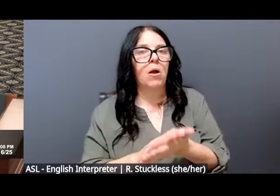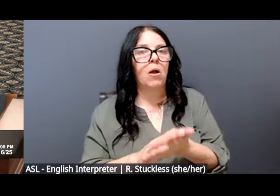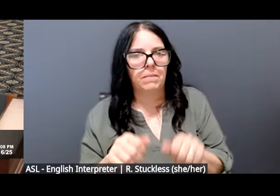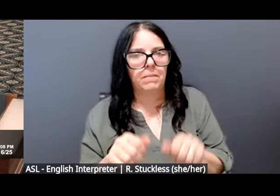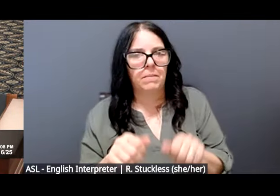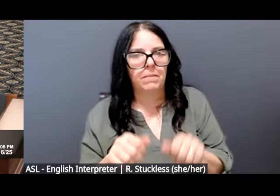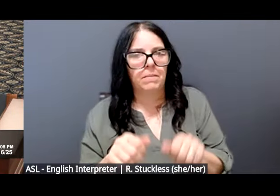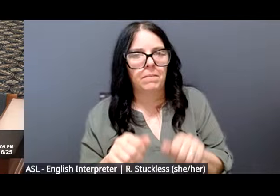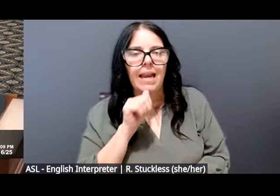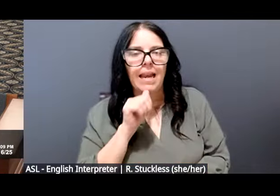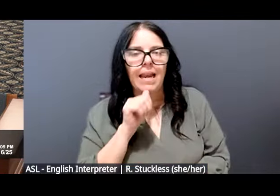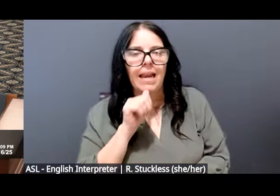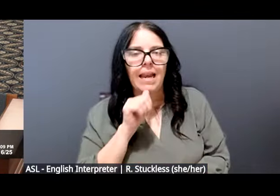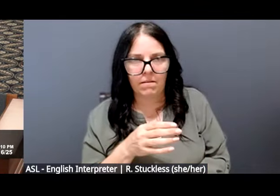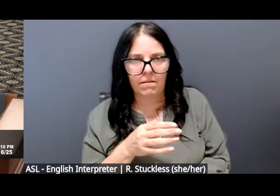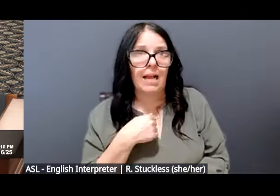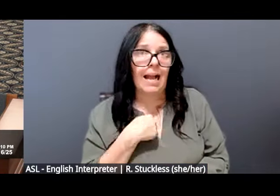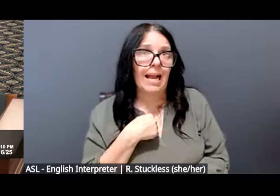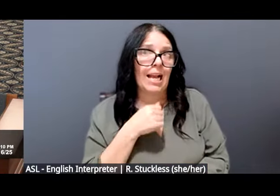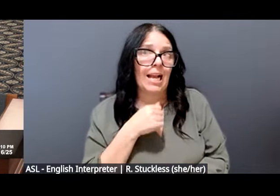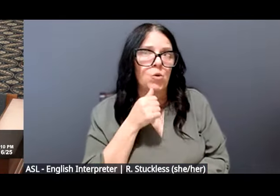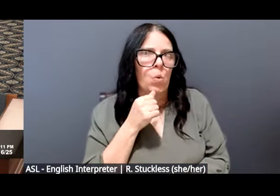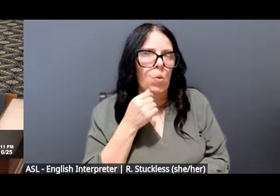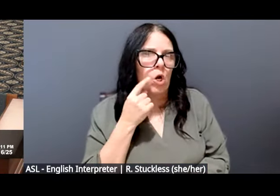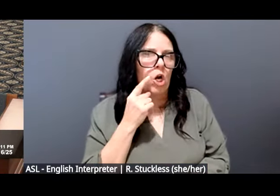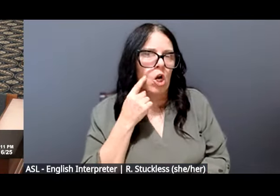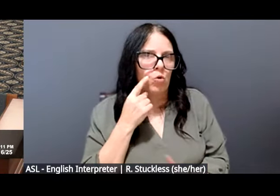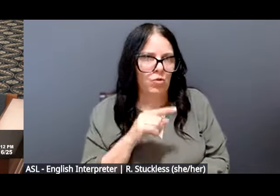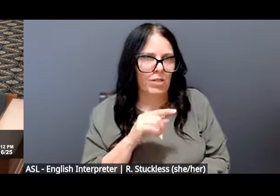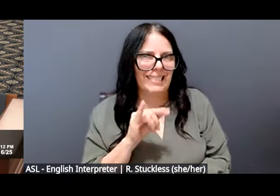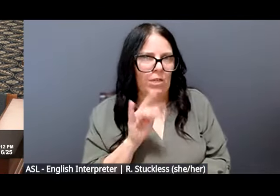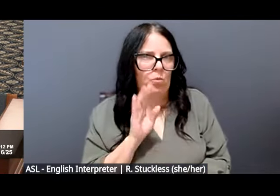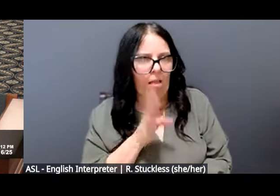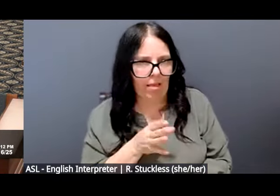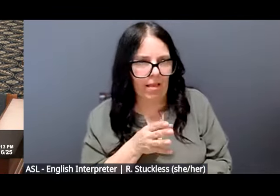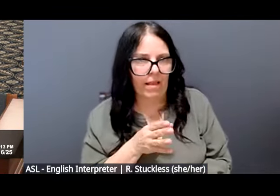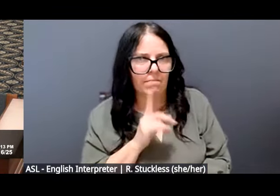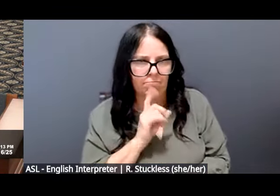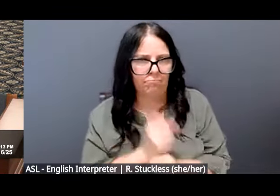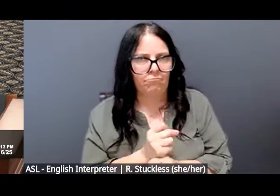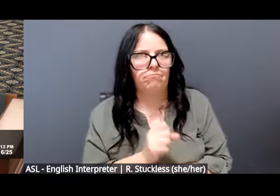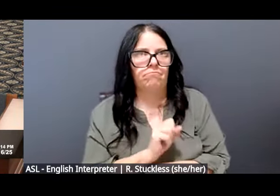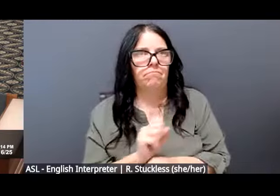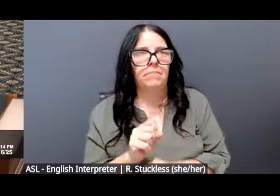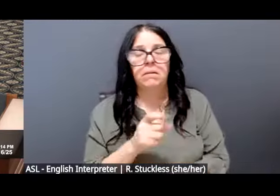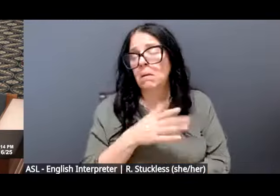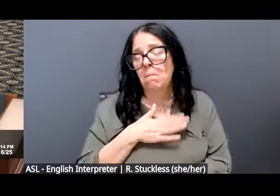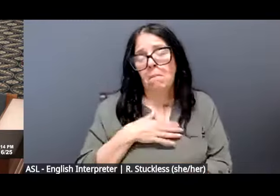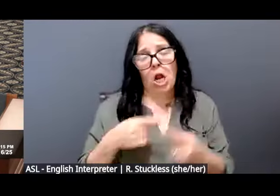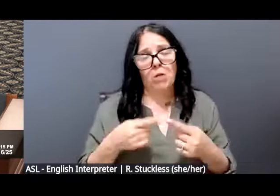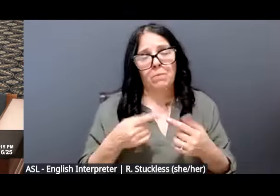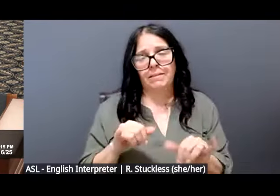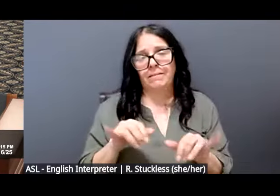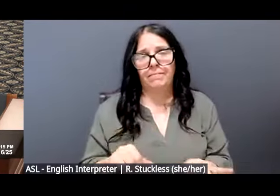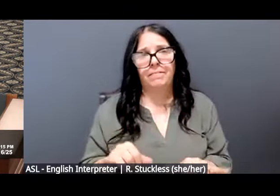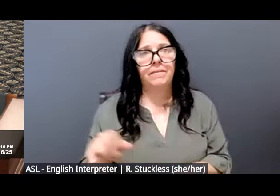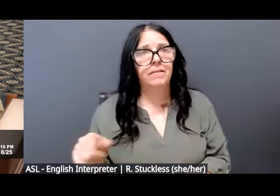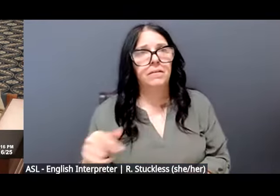don't agree that it's a certainty. I think my argument would stand as I stated it. I would Well, not like it Stan, restated. I repeated it. I didn't restate